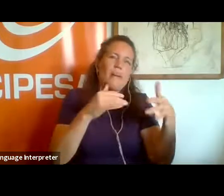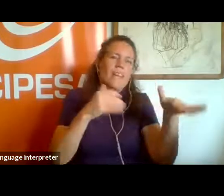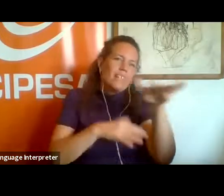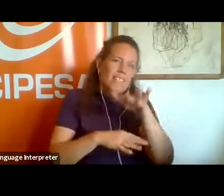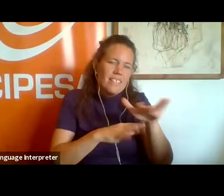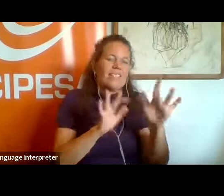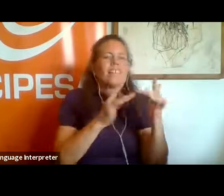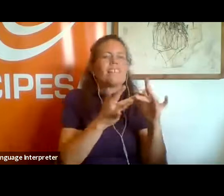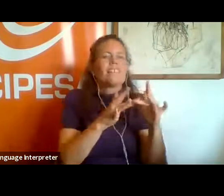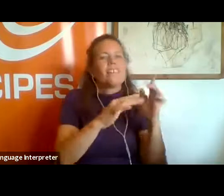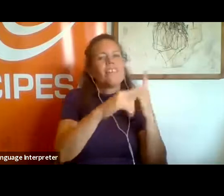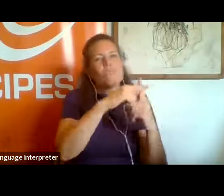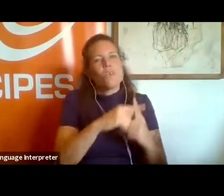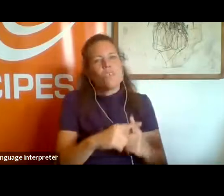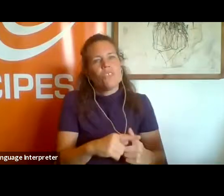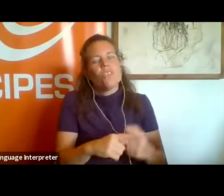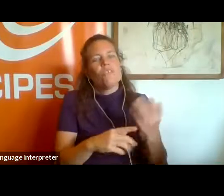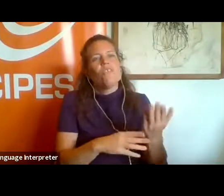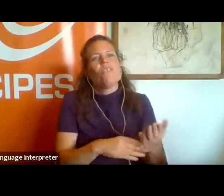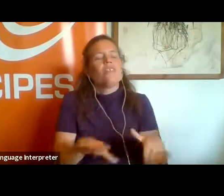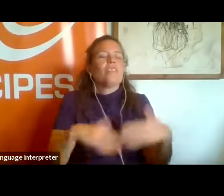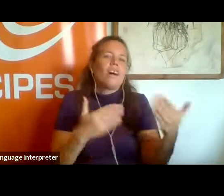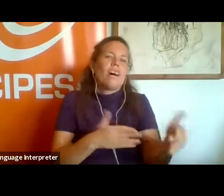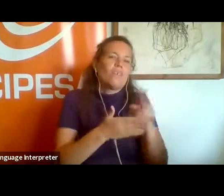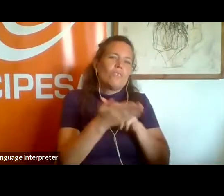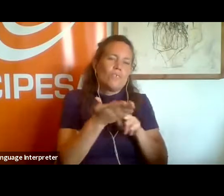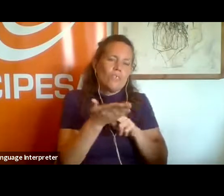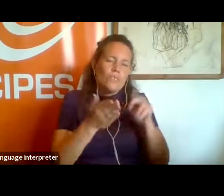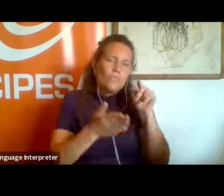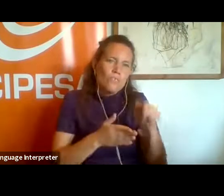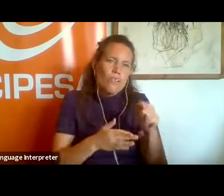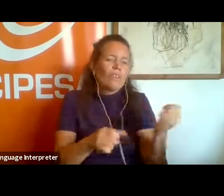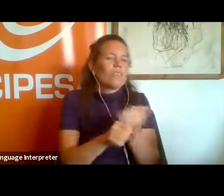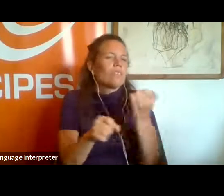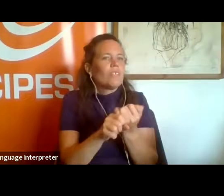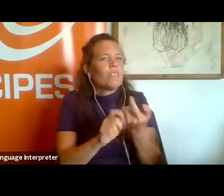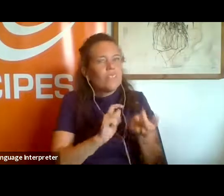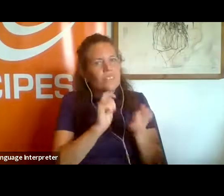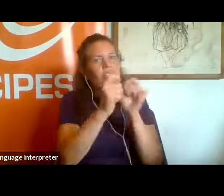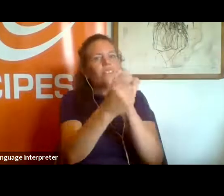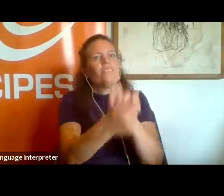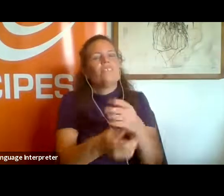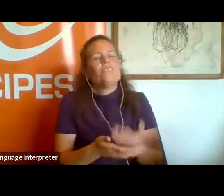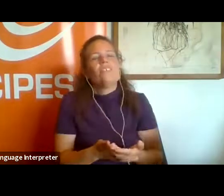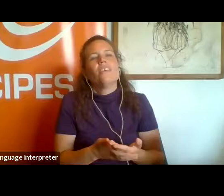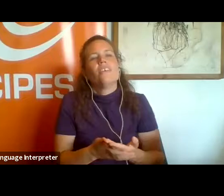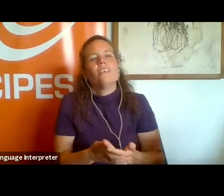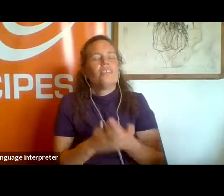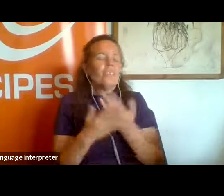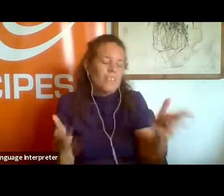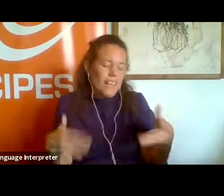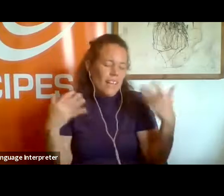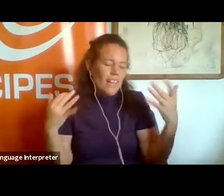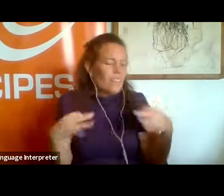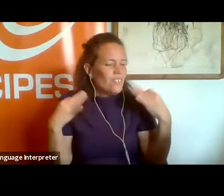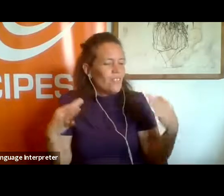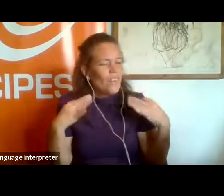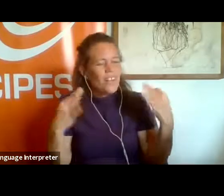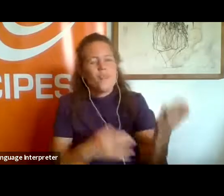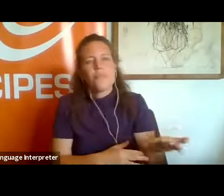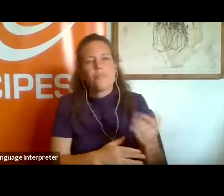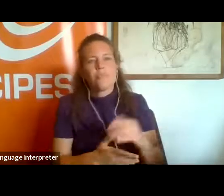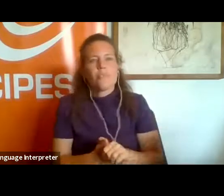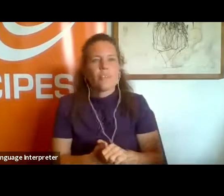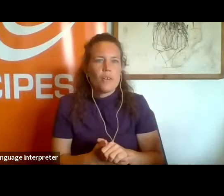internet and how it's being used to, I guess, create change and share and spread laughter and joy. But also, obviously,